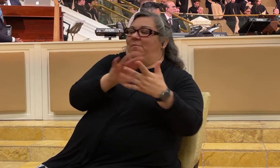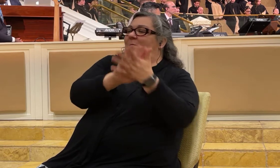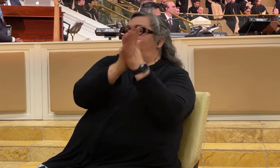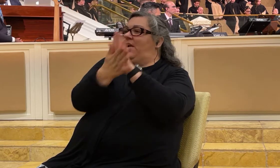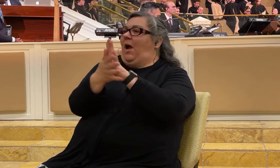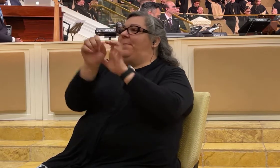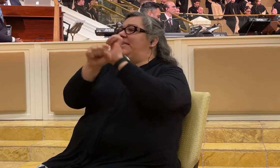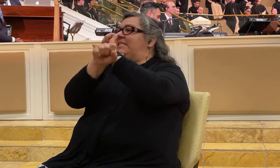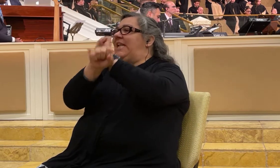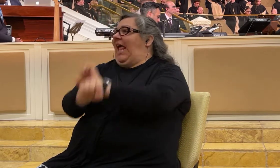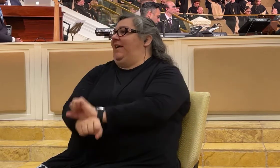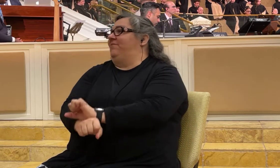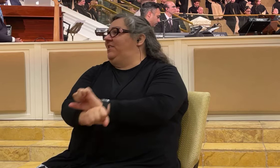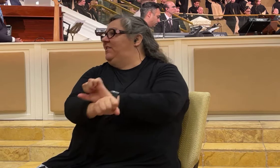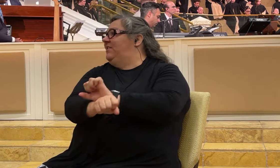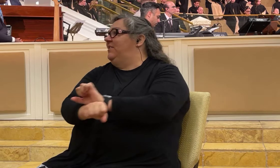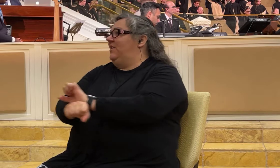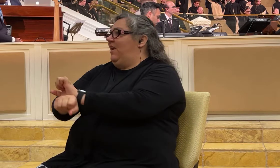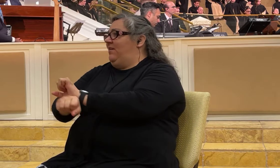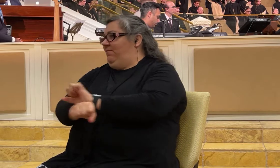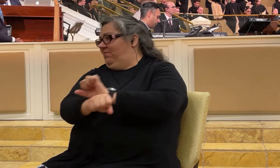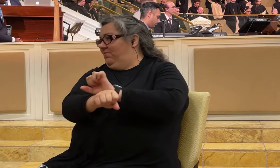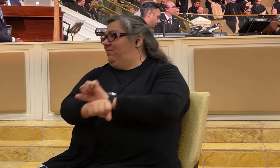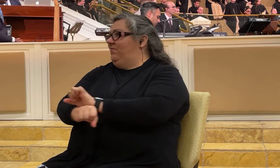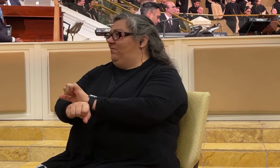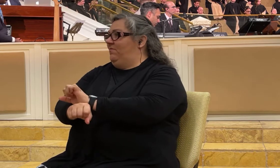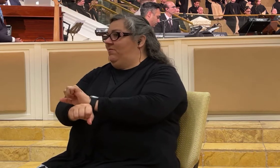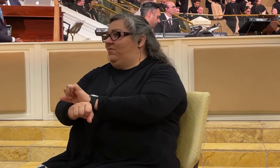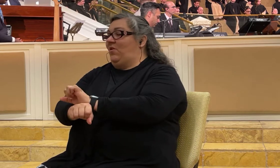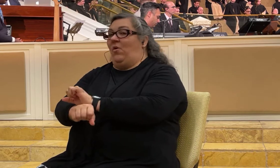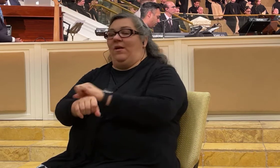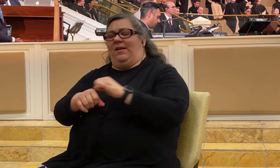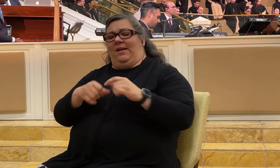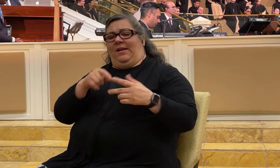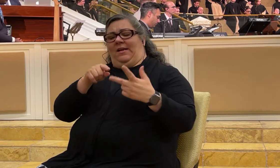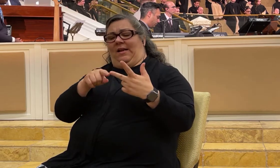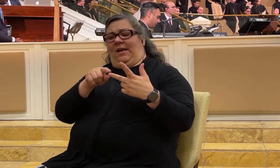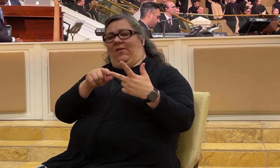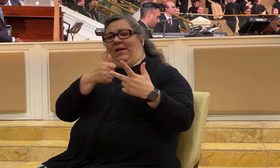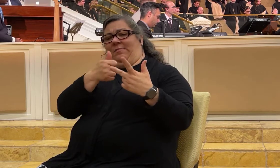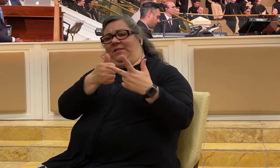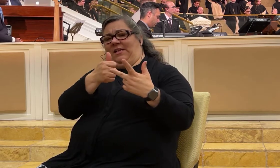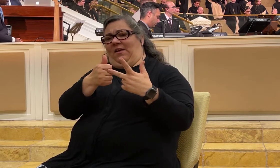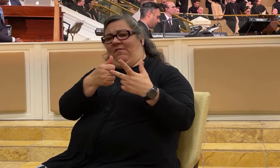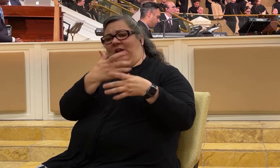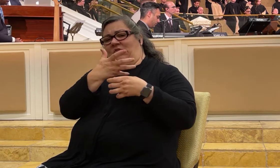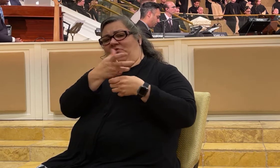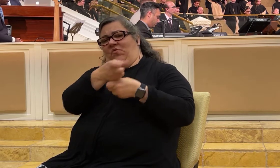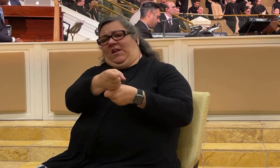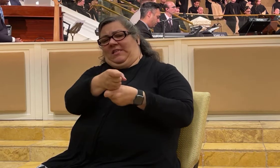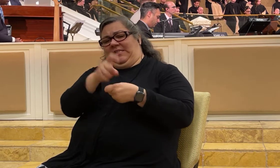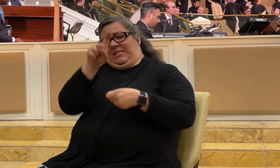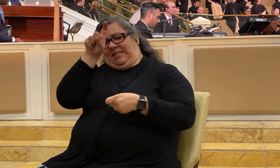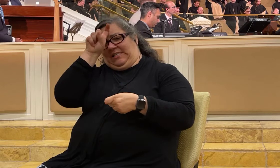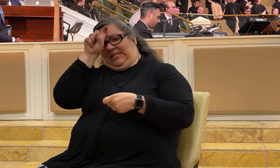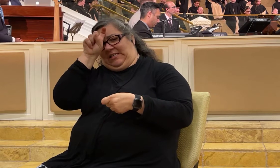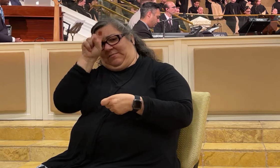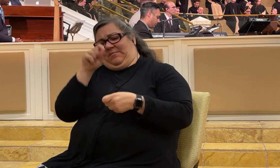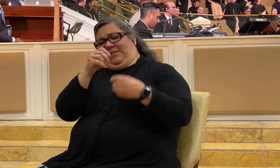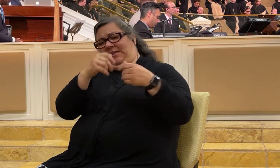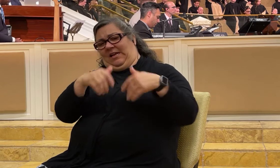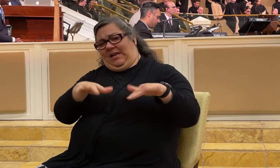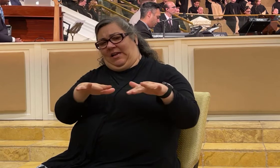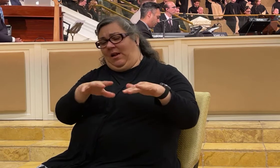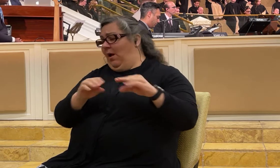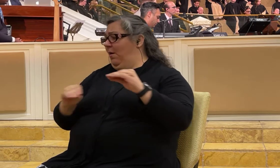them. So the man that puts his hopes in Egypt's best rather